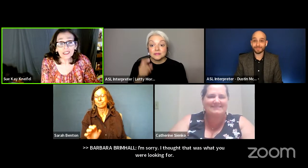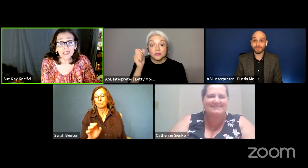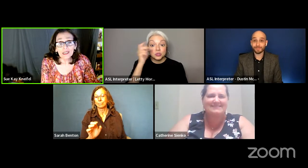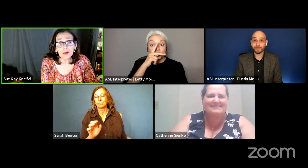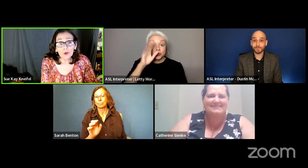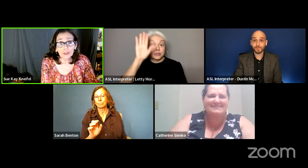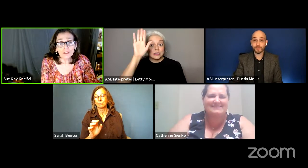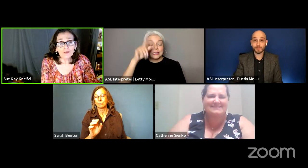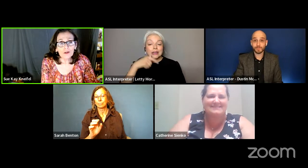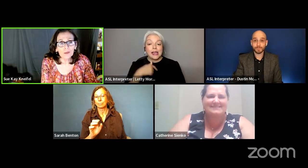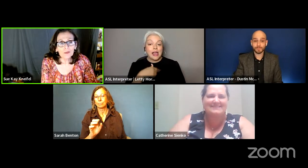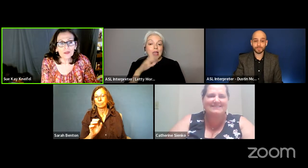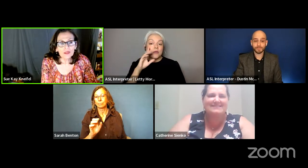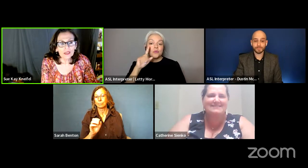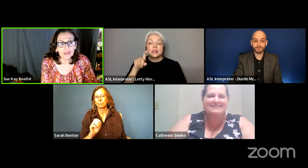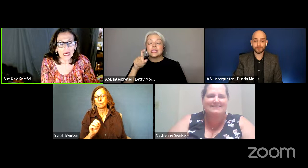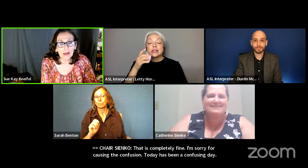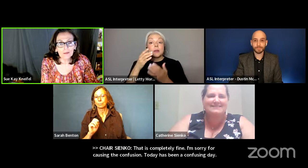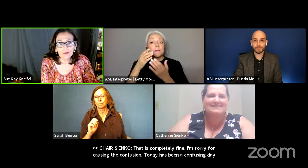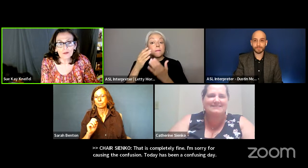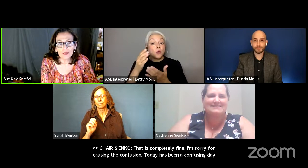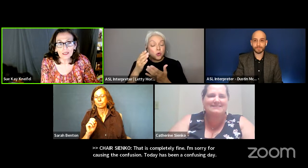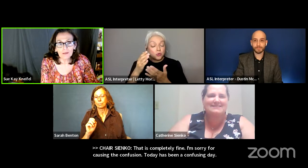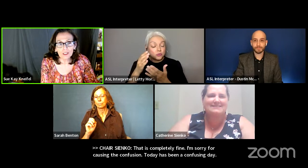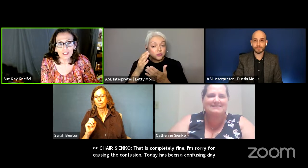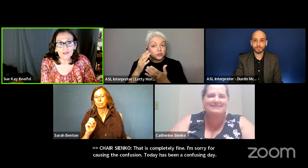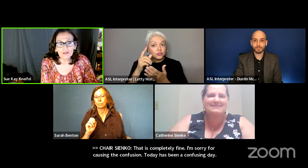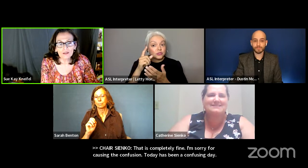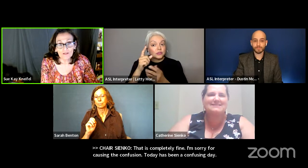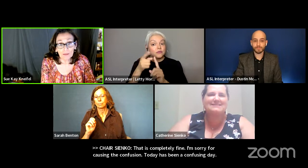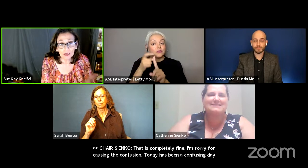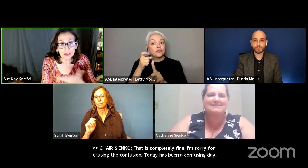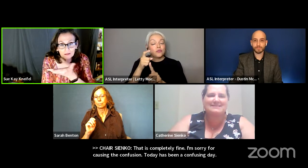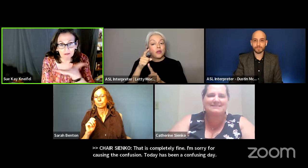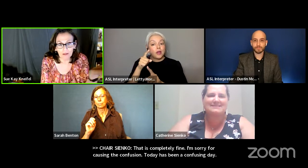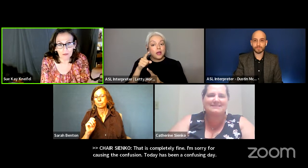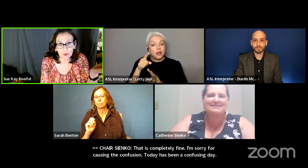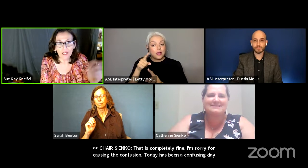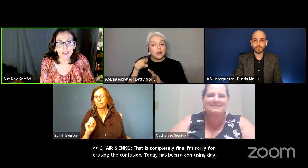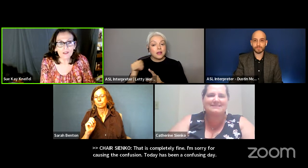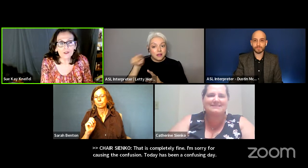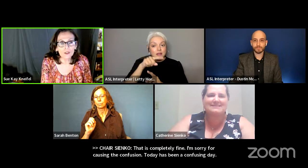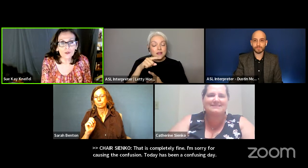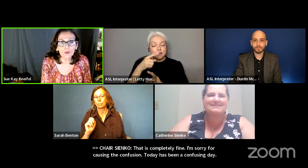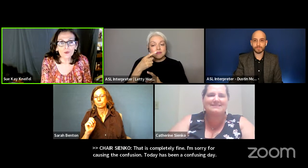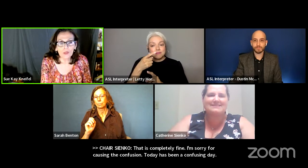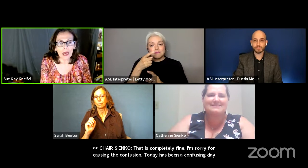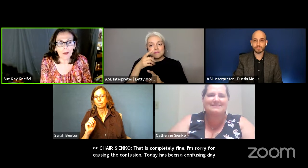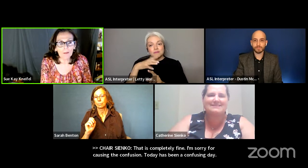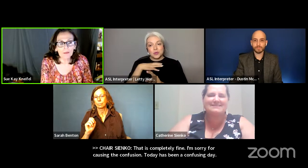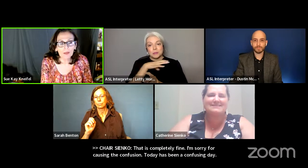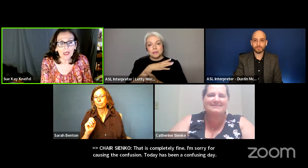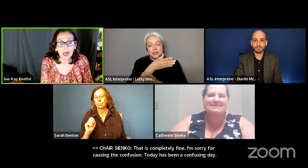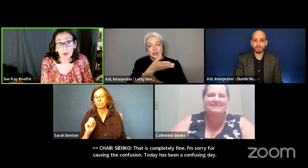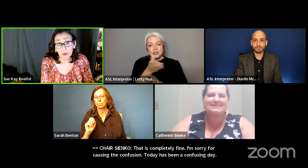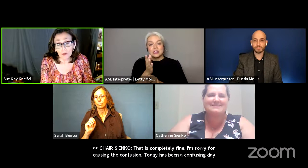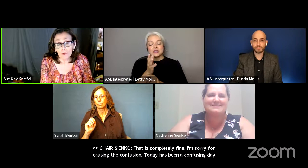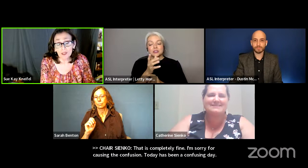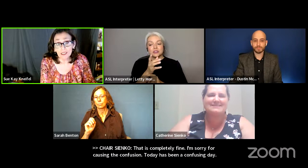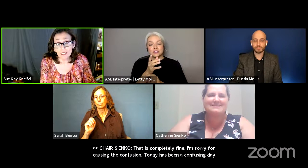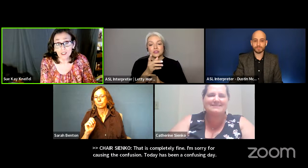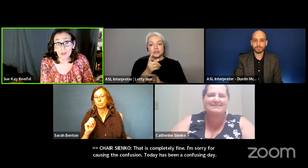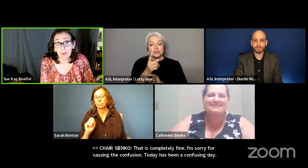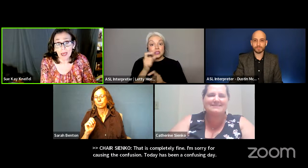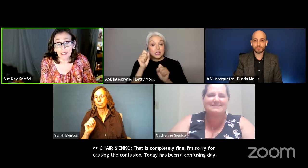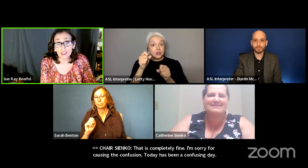I would need a motion from the commission, from you guys to